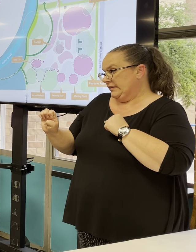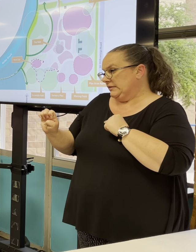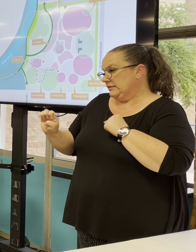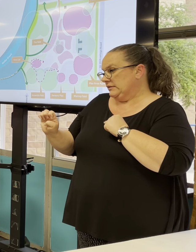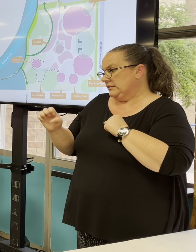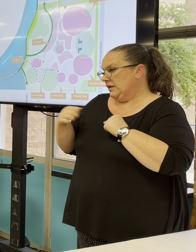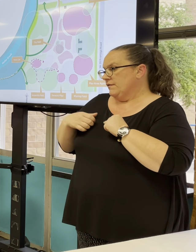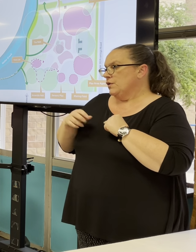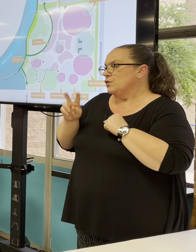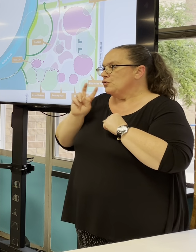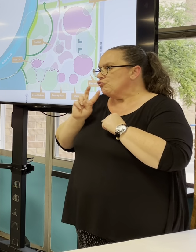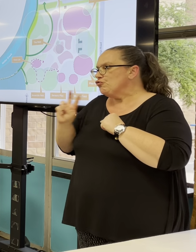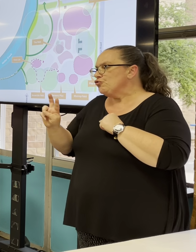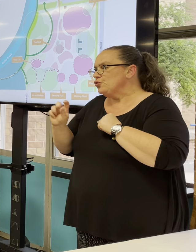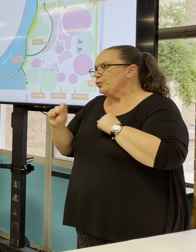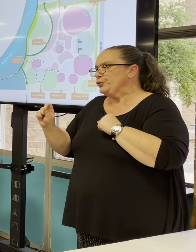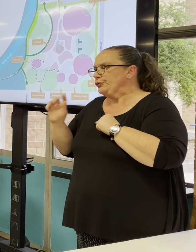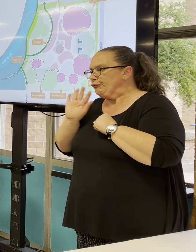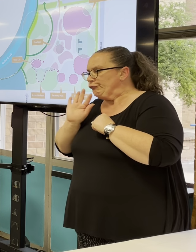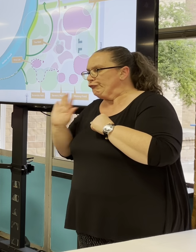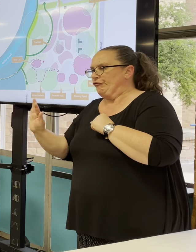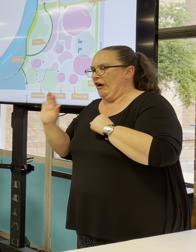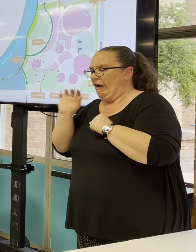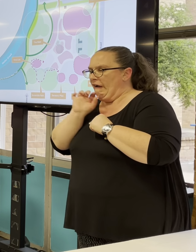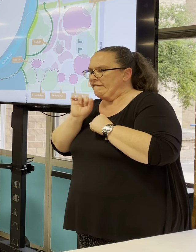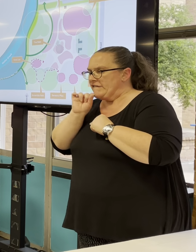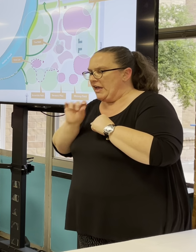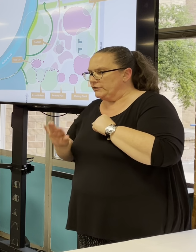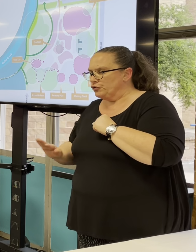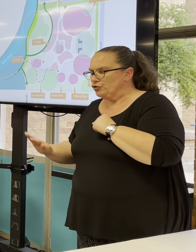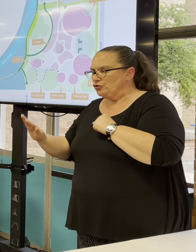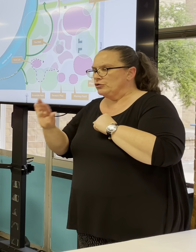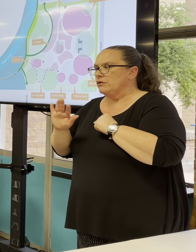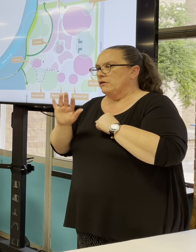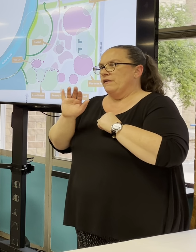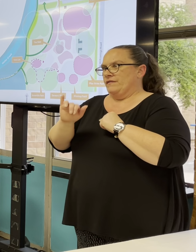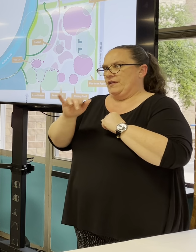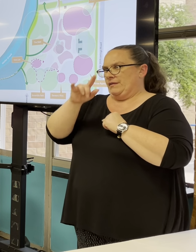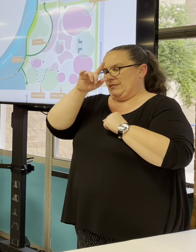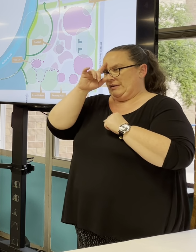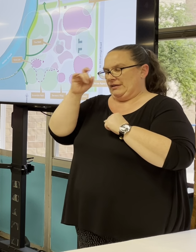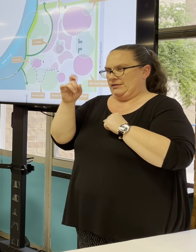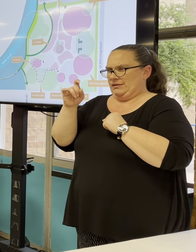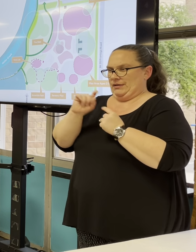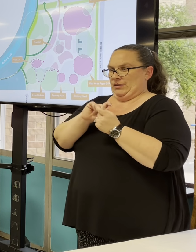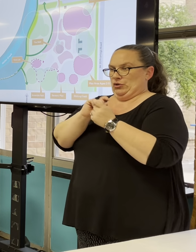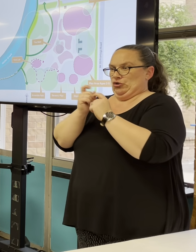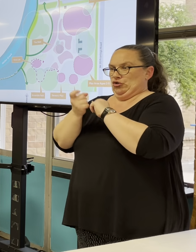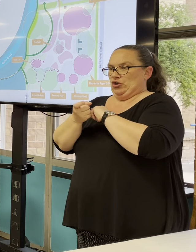the 2 to 5 age group. Again, that's kind of like, because there's a grade change there, we can make a very protected